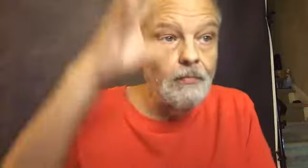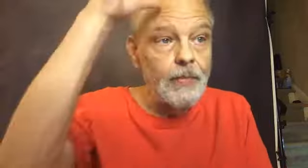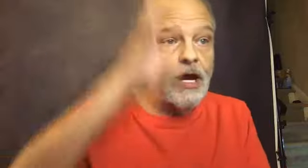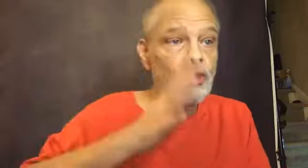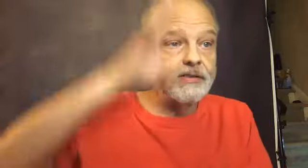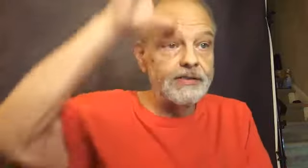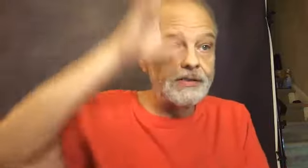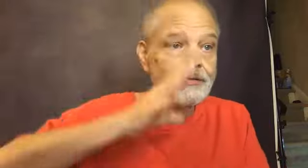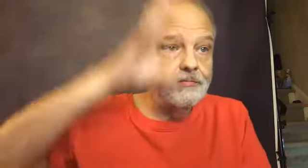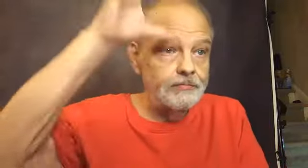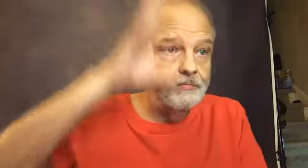parents,